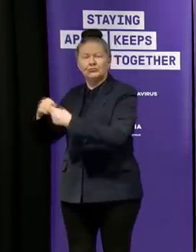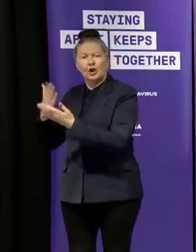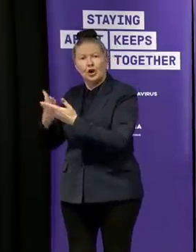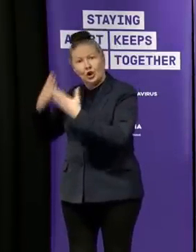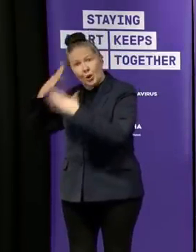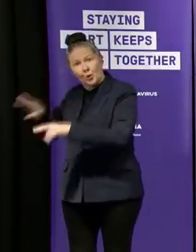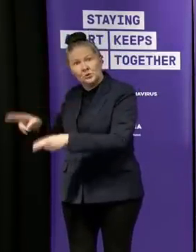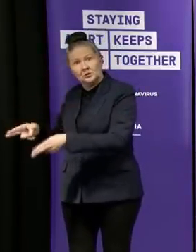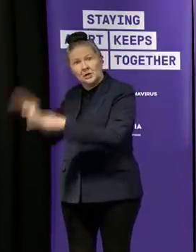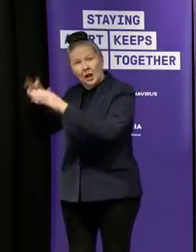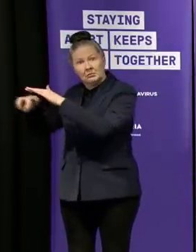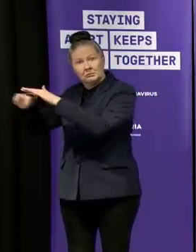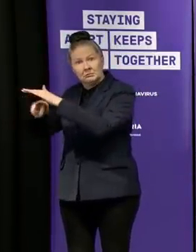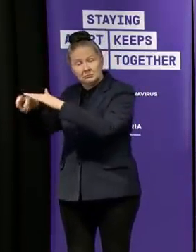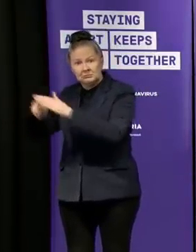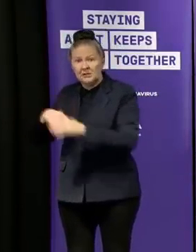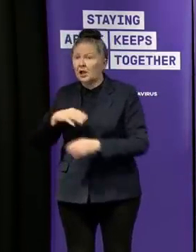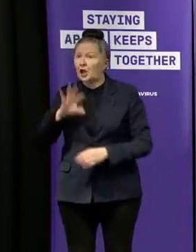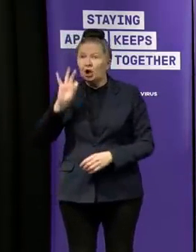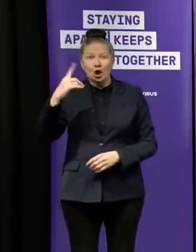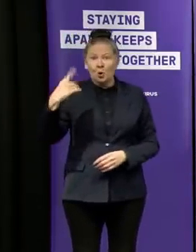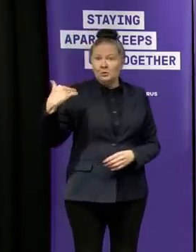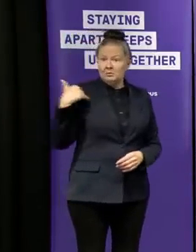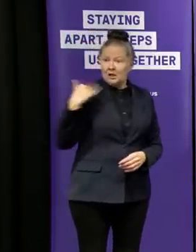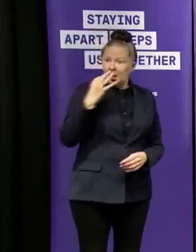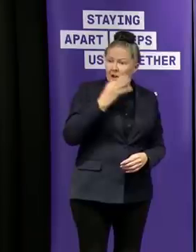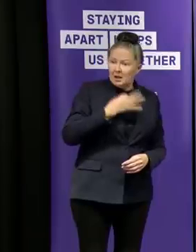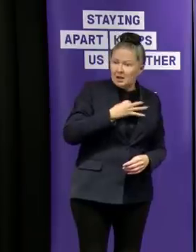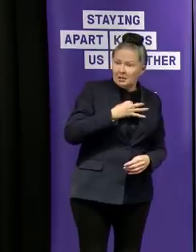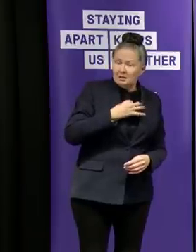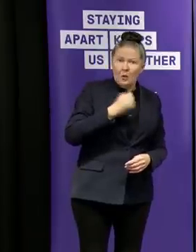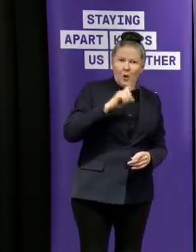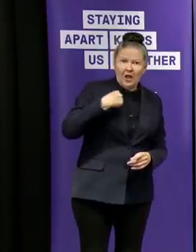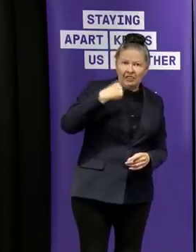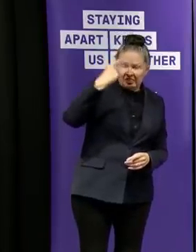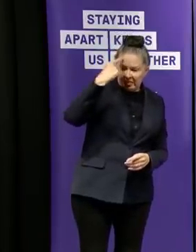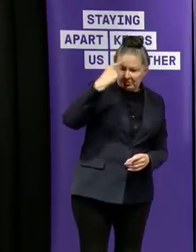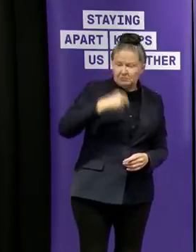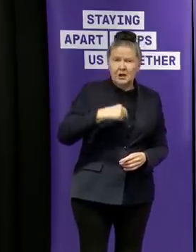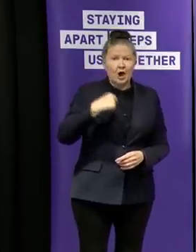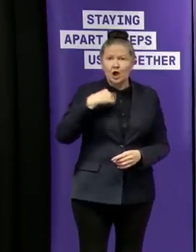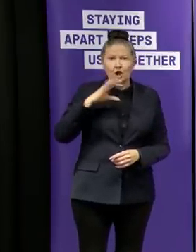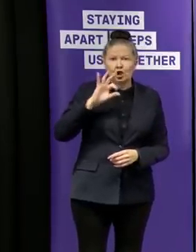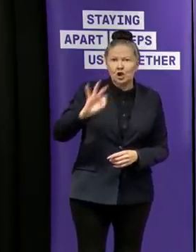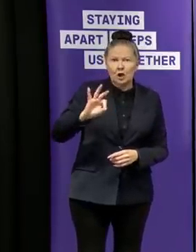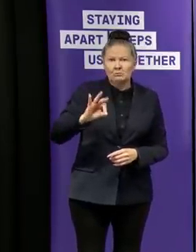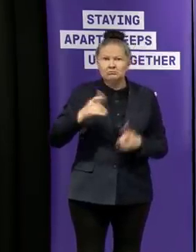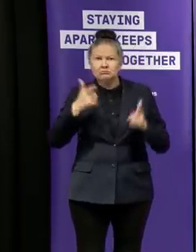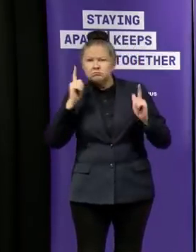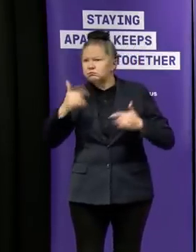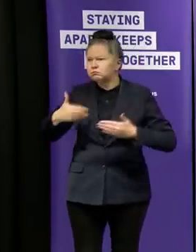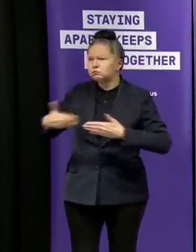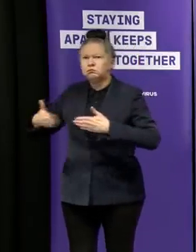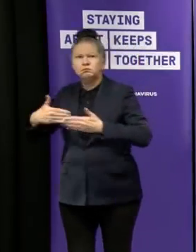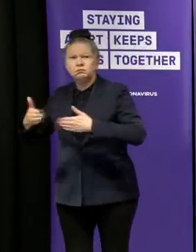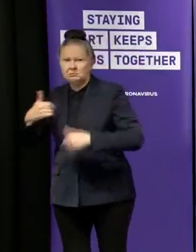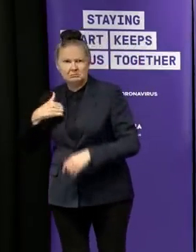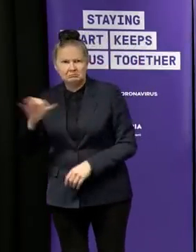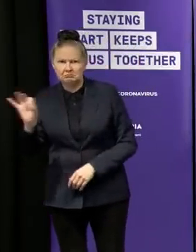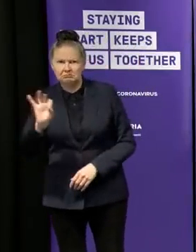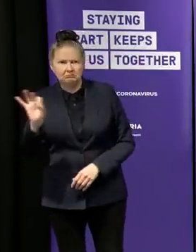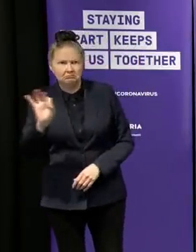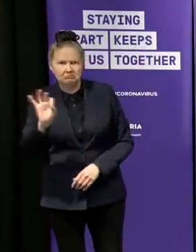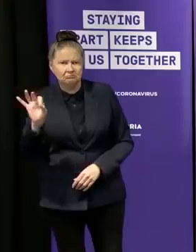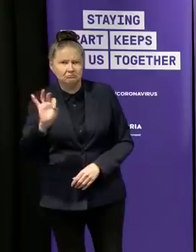my opinion on it. I wasn't involved in the setup of the program, and I didn't have a command or control role. And as I said to